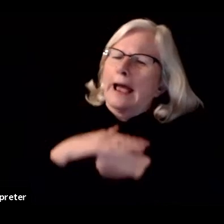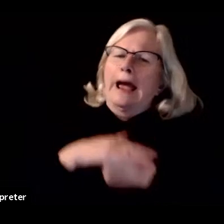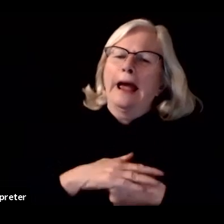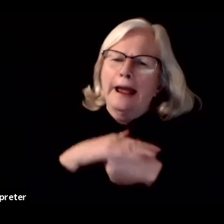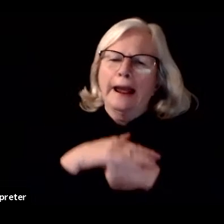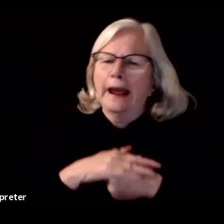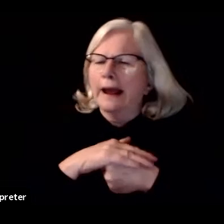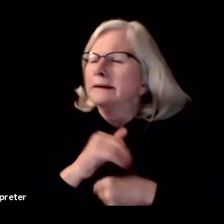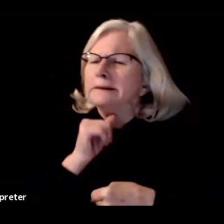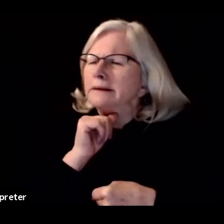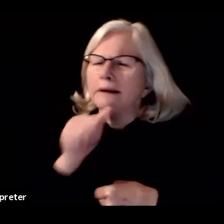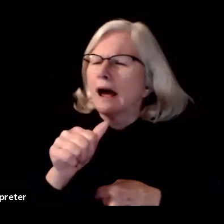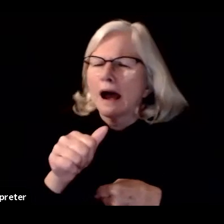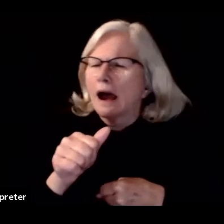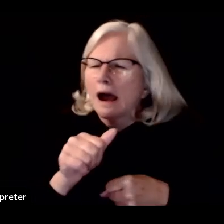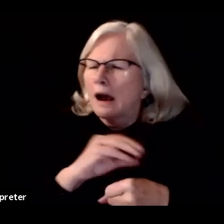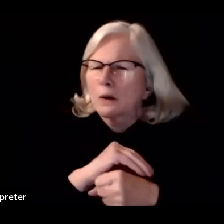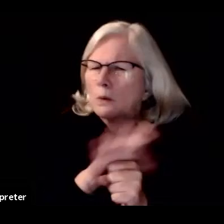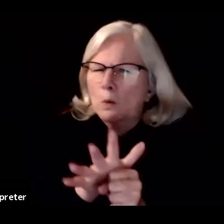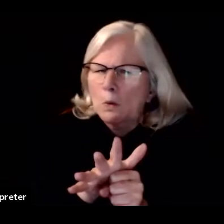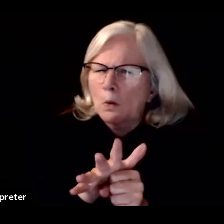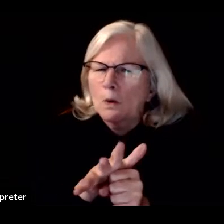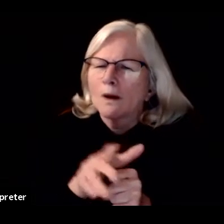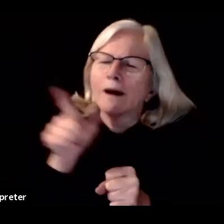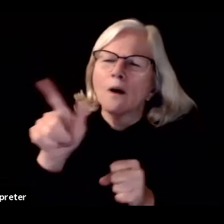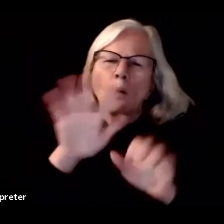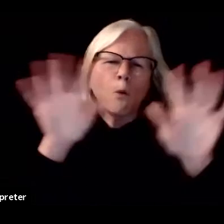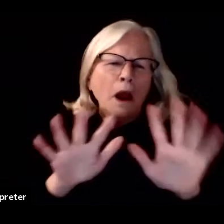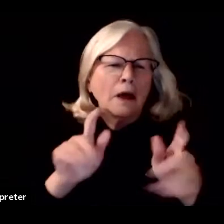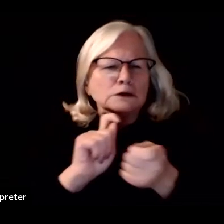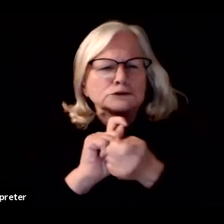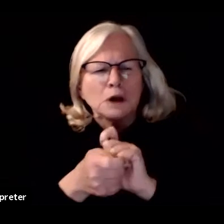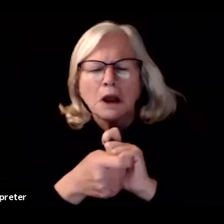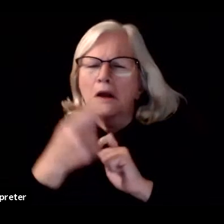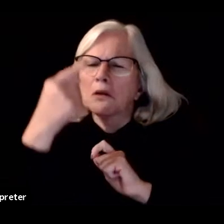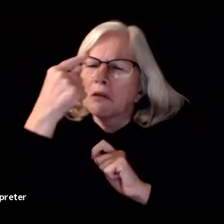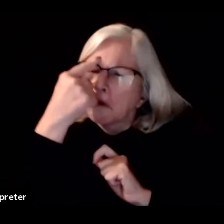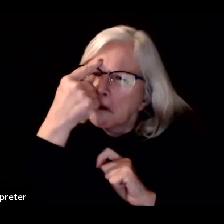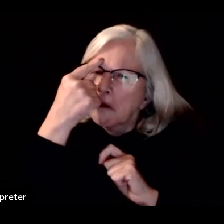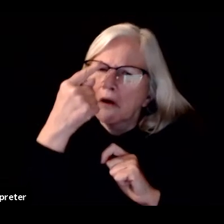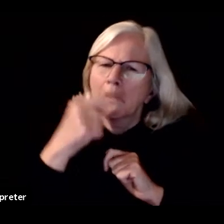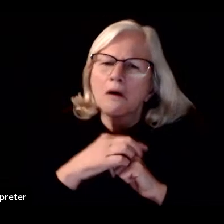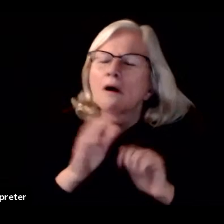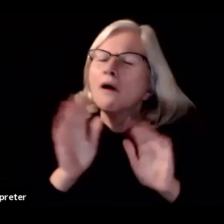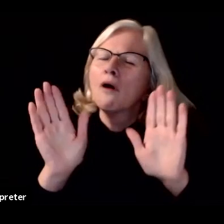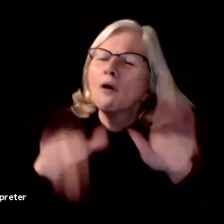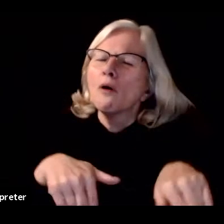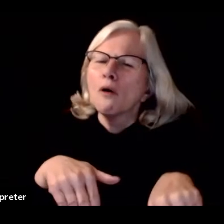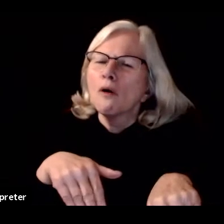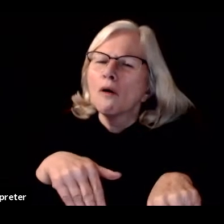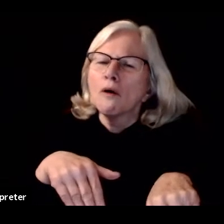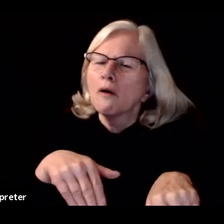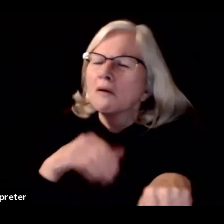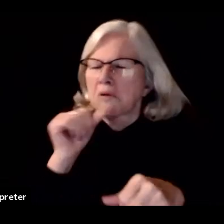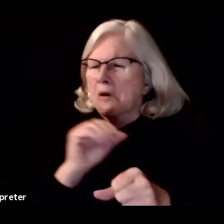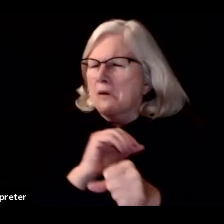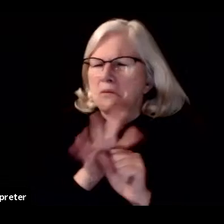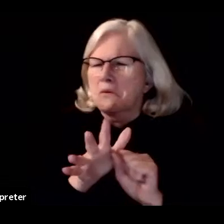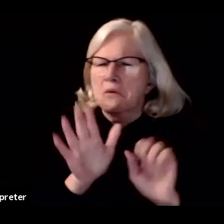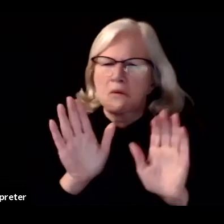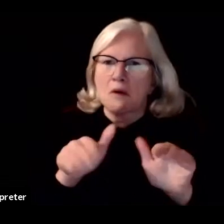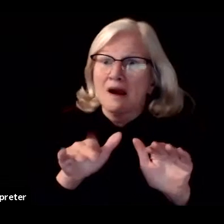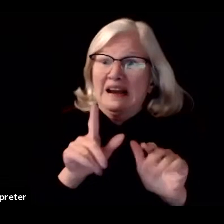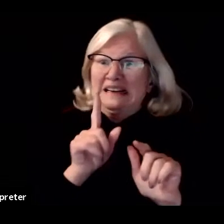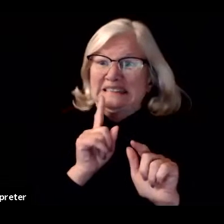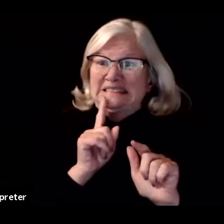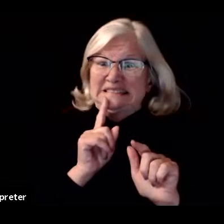be a symptom of a COVID exposure. And we can see in the data how the spread is happening too. We talked about this.